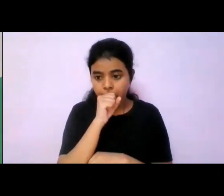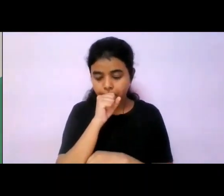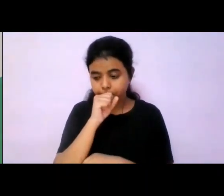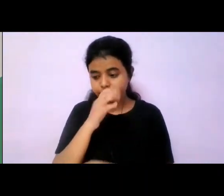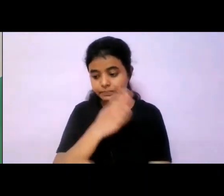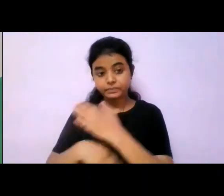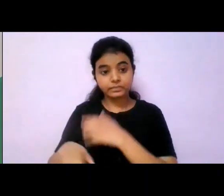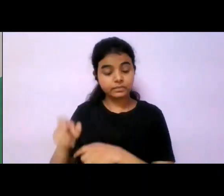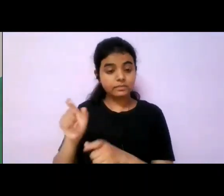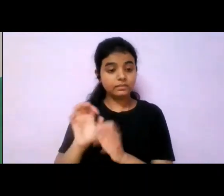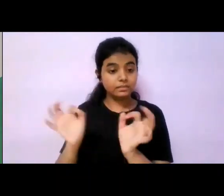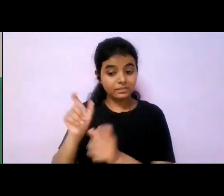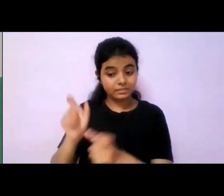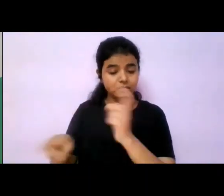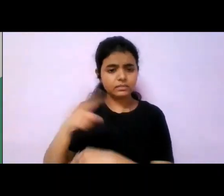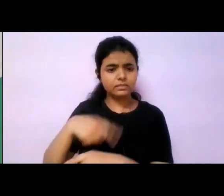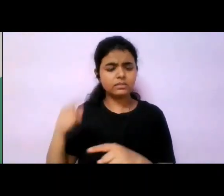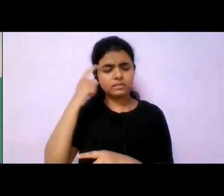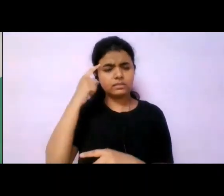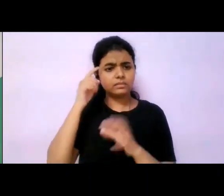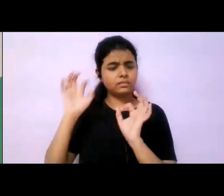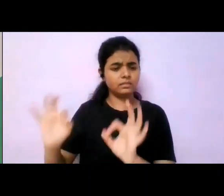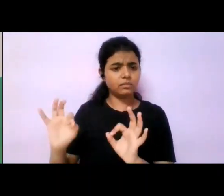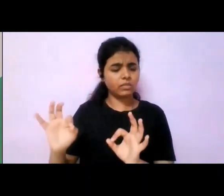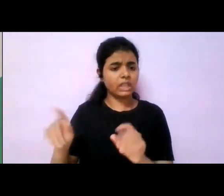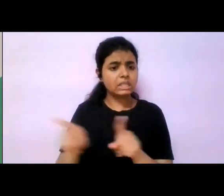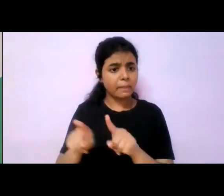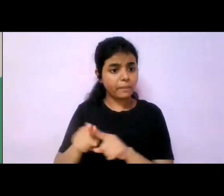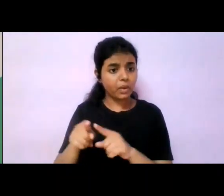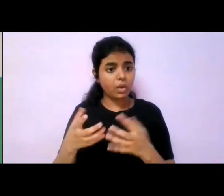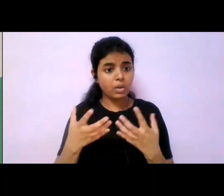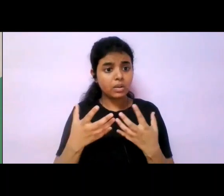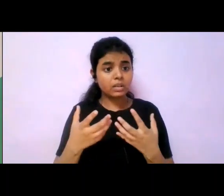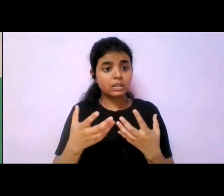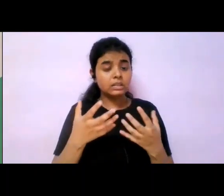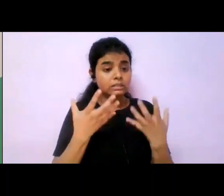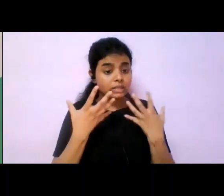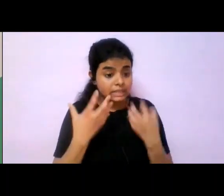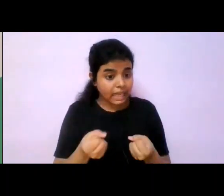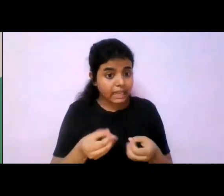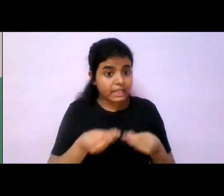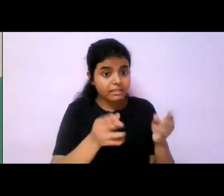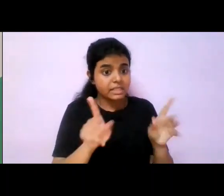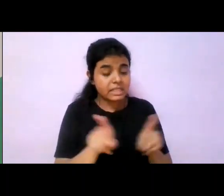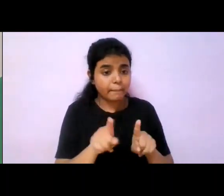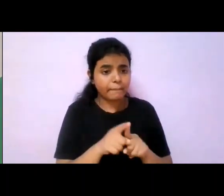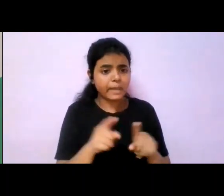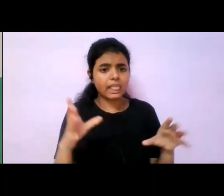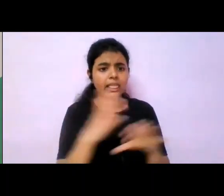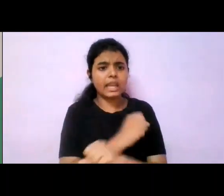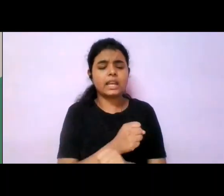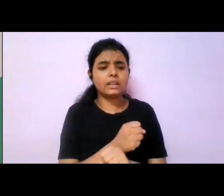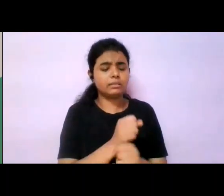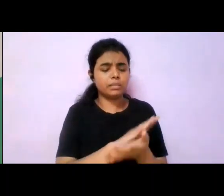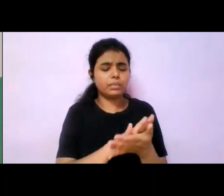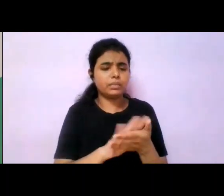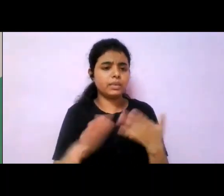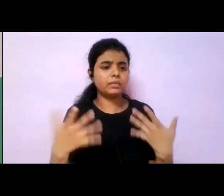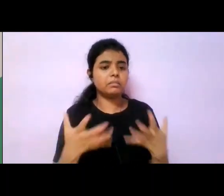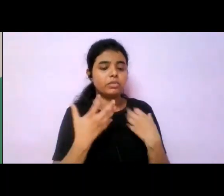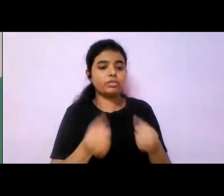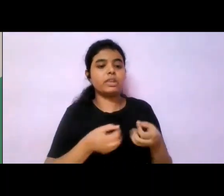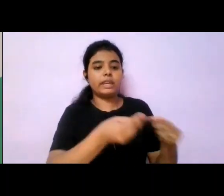disabled themselves, gives rise to a desire to remove that lack? Your views on this? Yeah, I mean,